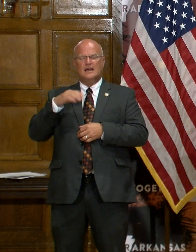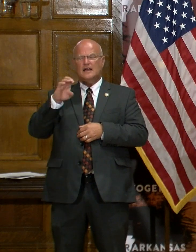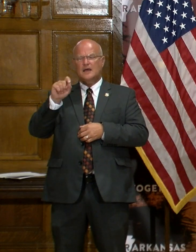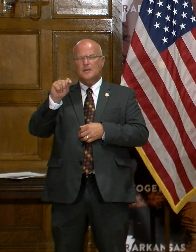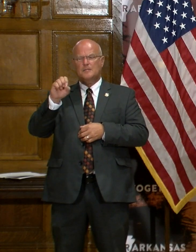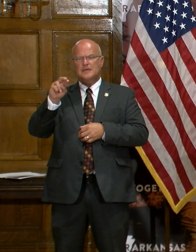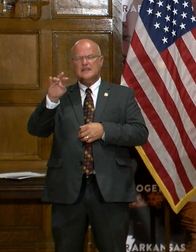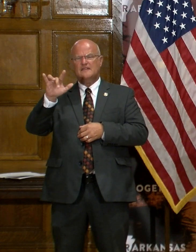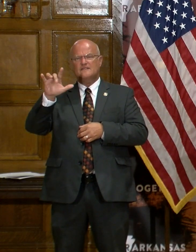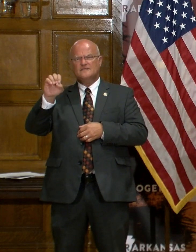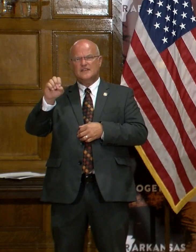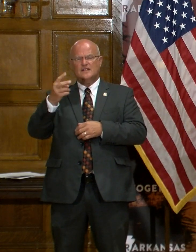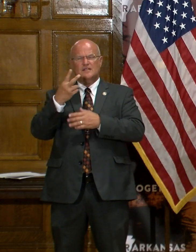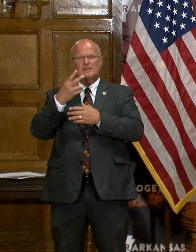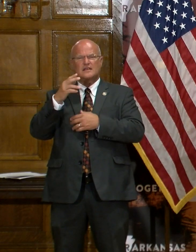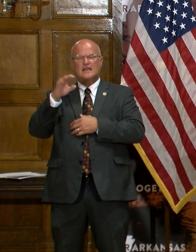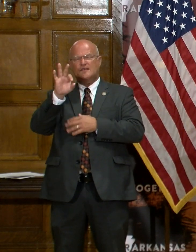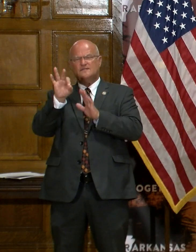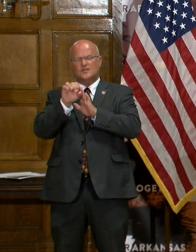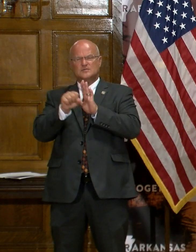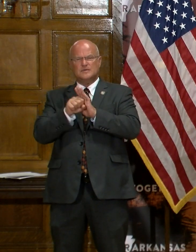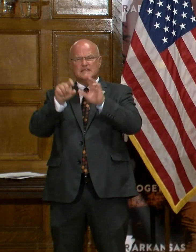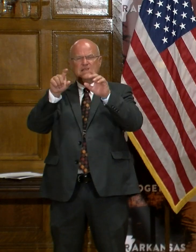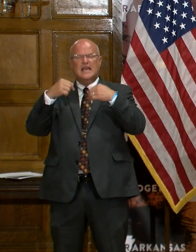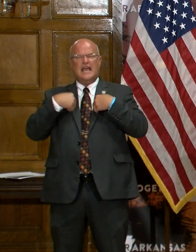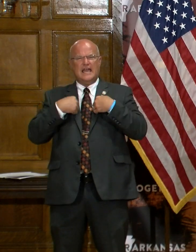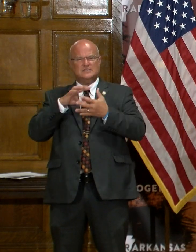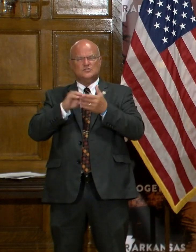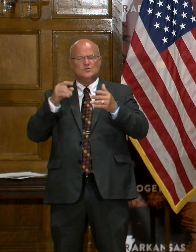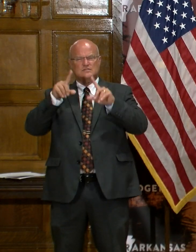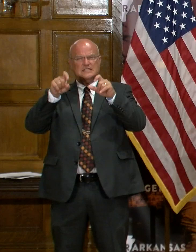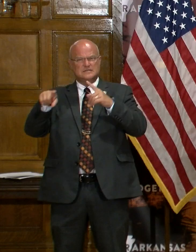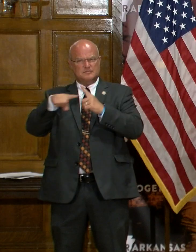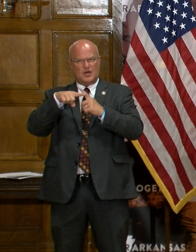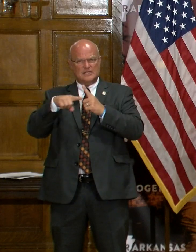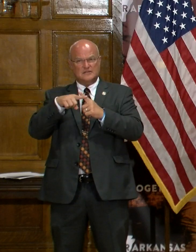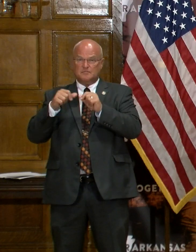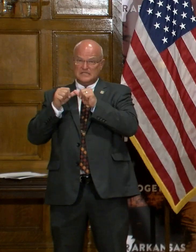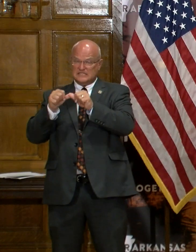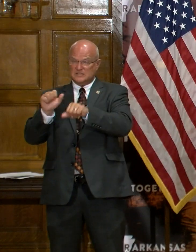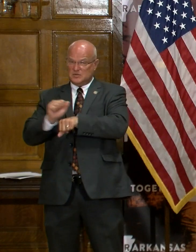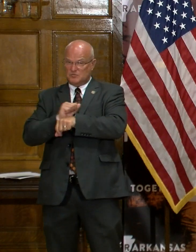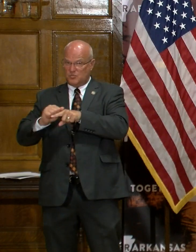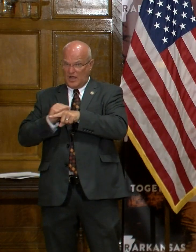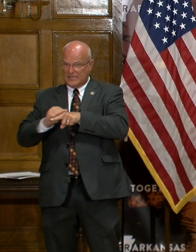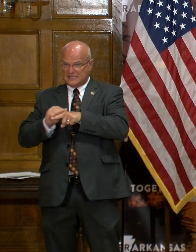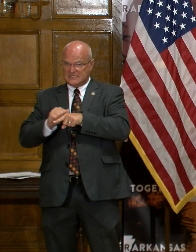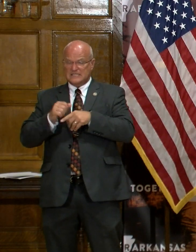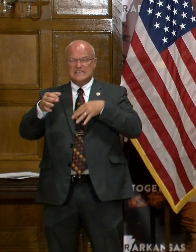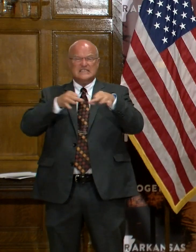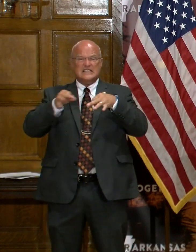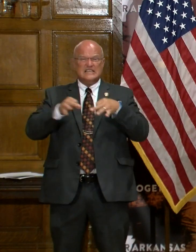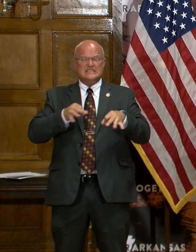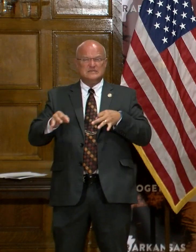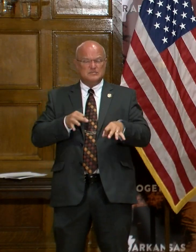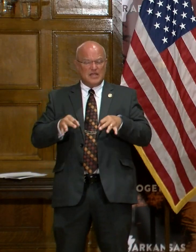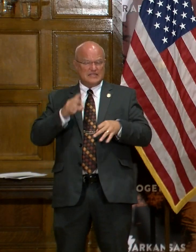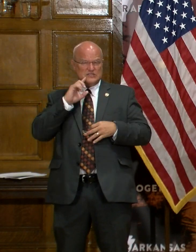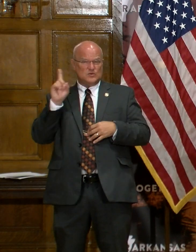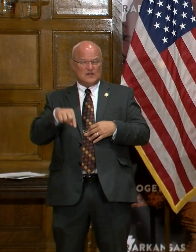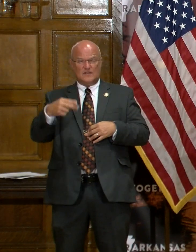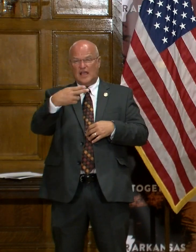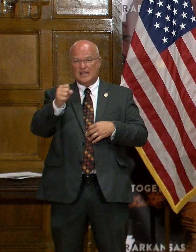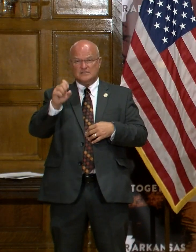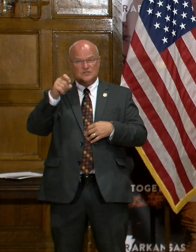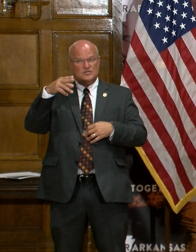School football teams have both had players test positive for COVID-19 and have continued to practice. Can you explain the directives for high school